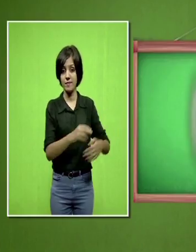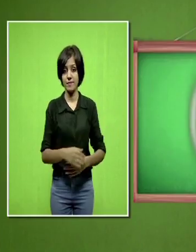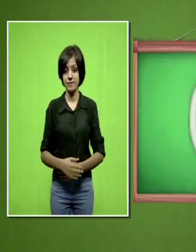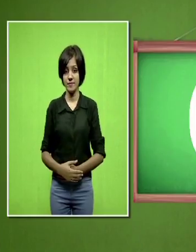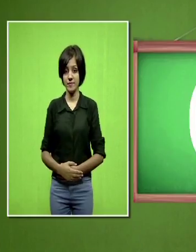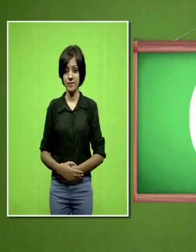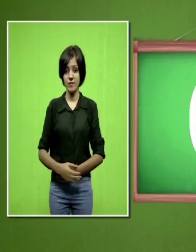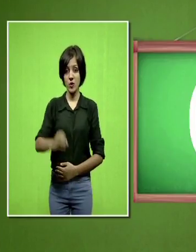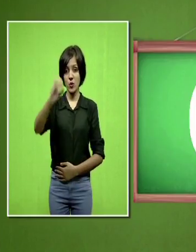O,